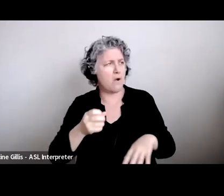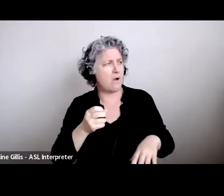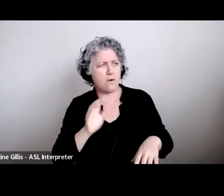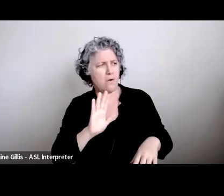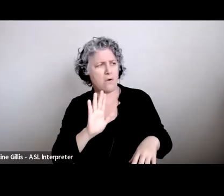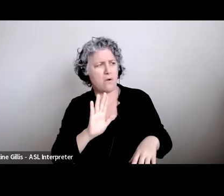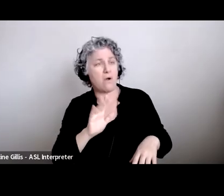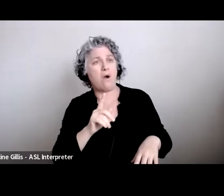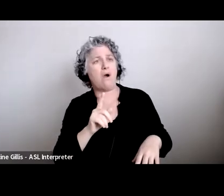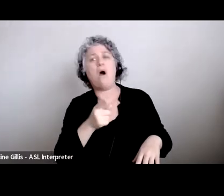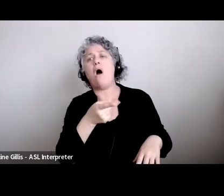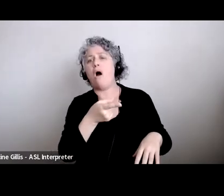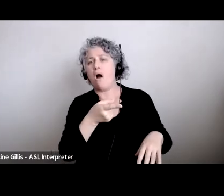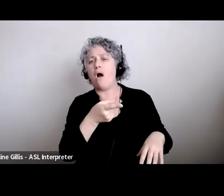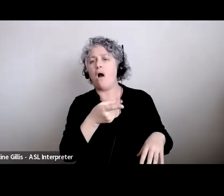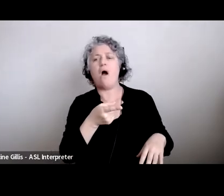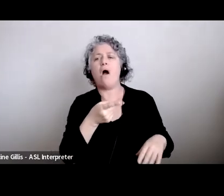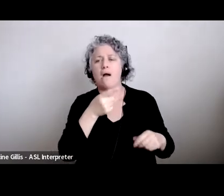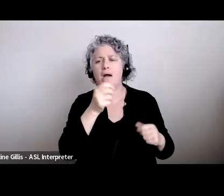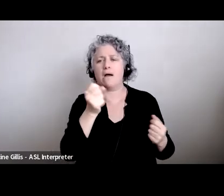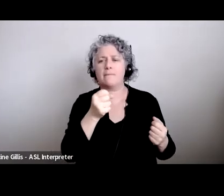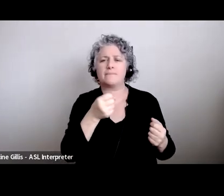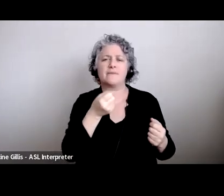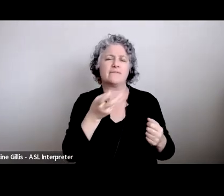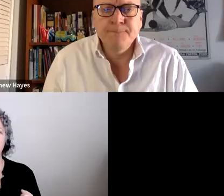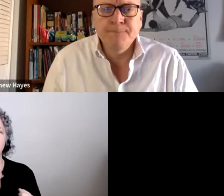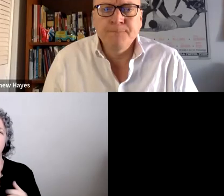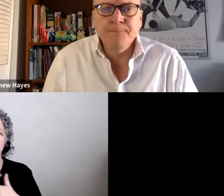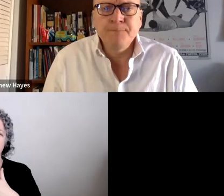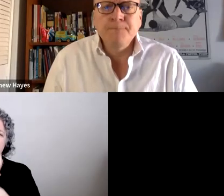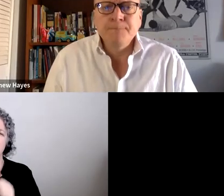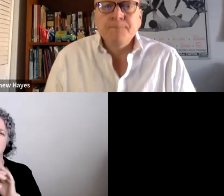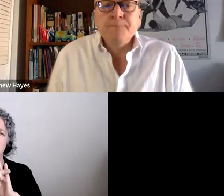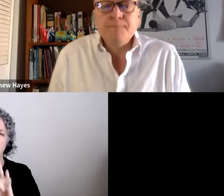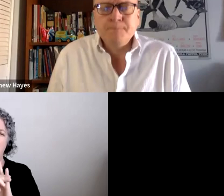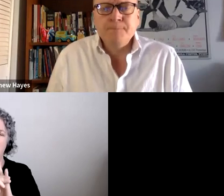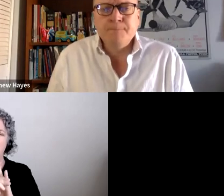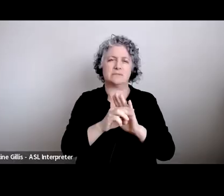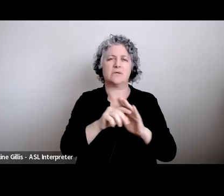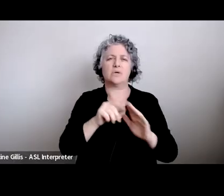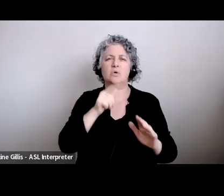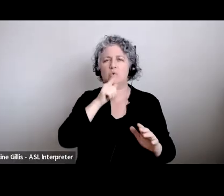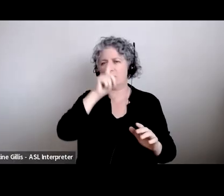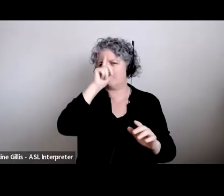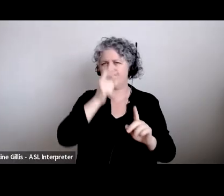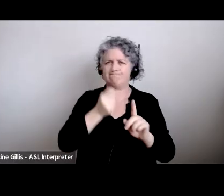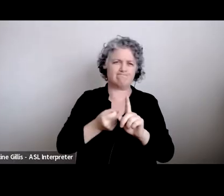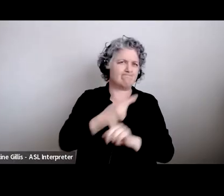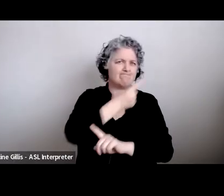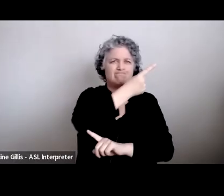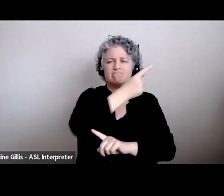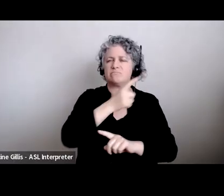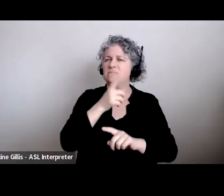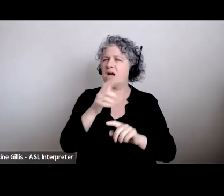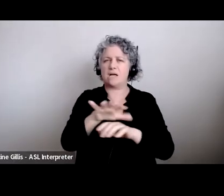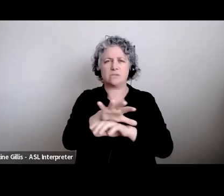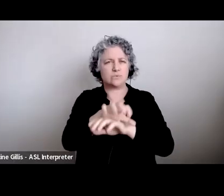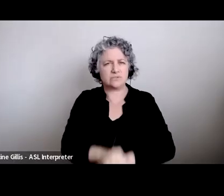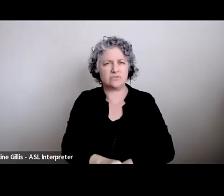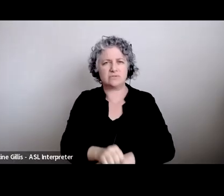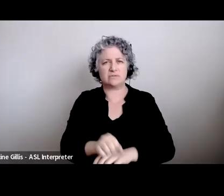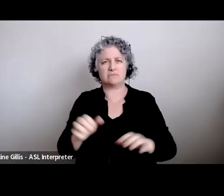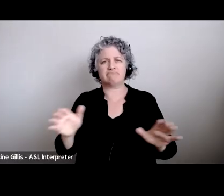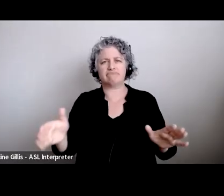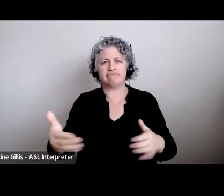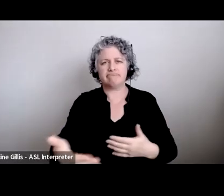No, just to say, there's a couple of interesting models of people who are thinking outside of traditional venues.